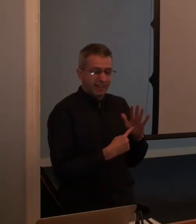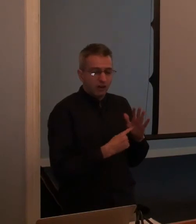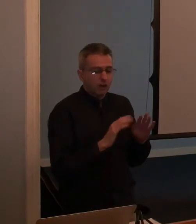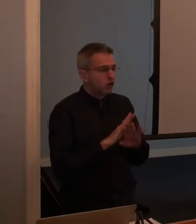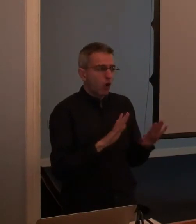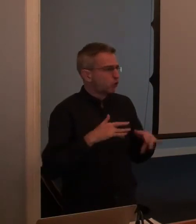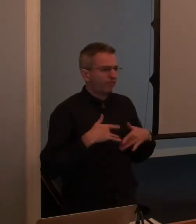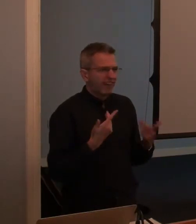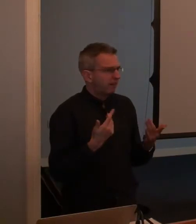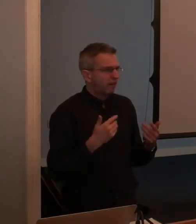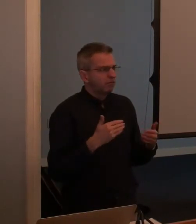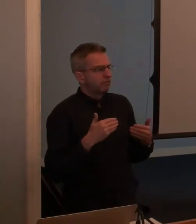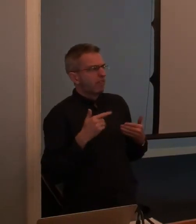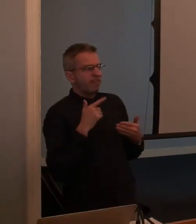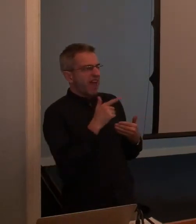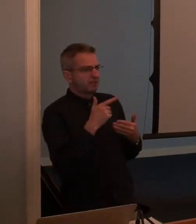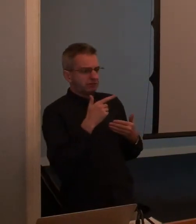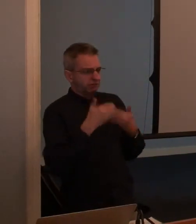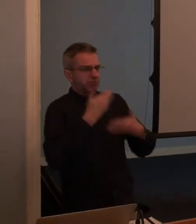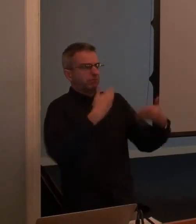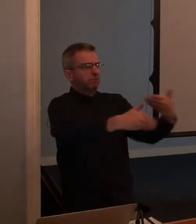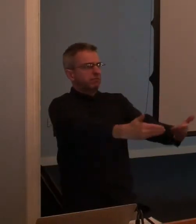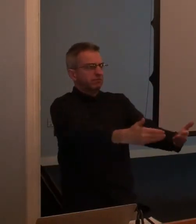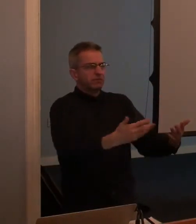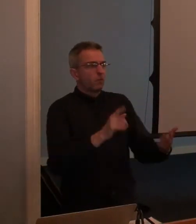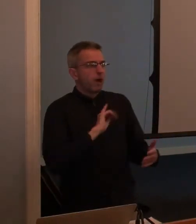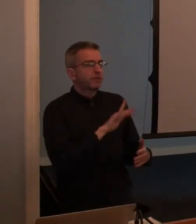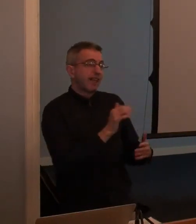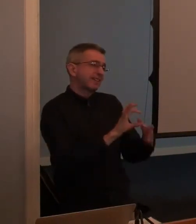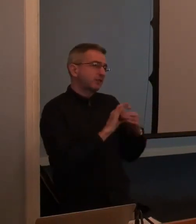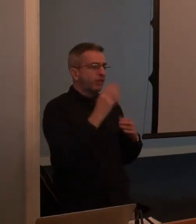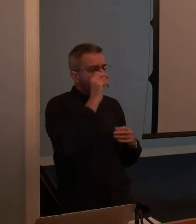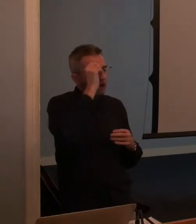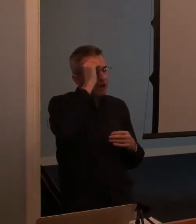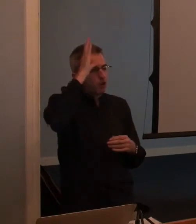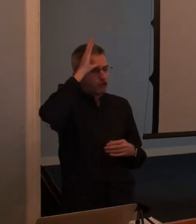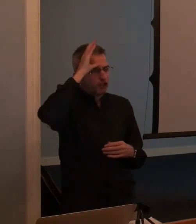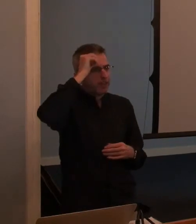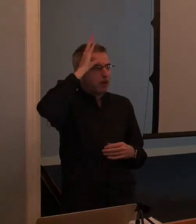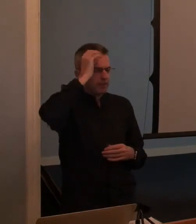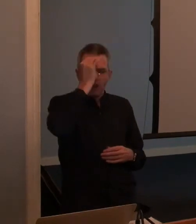But I think it's really important not to feel that things are moving ahead so